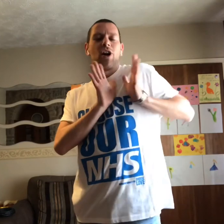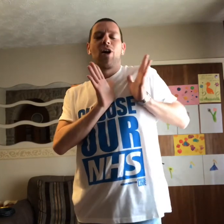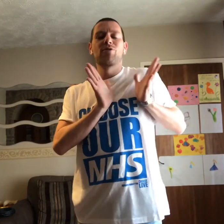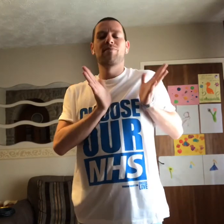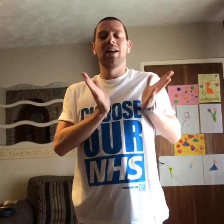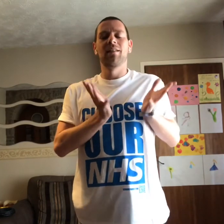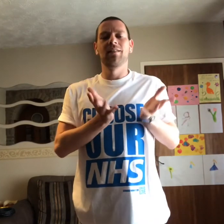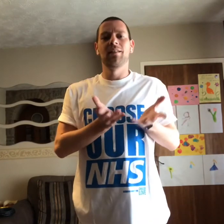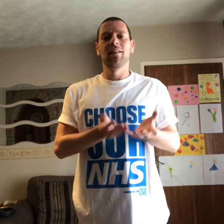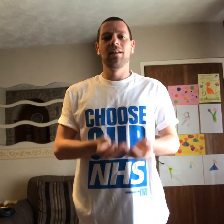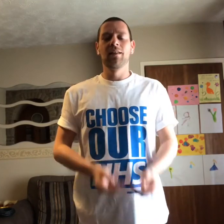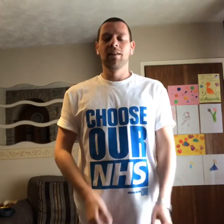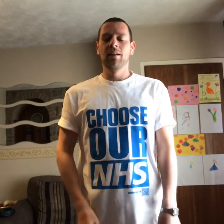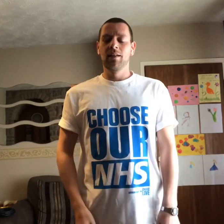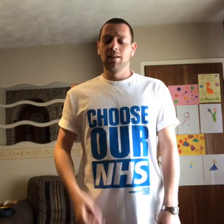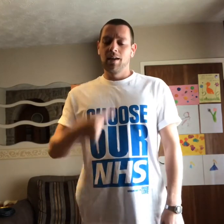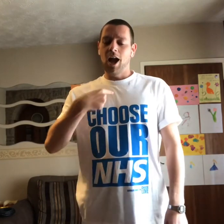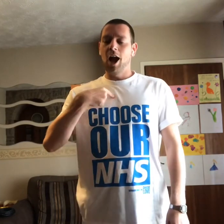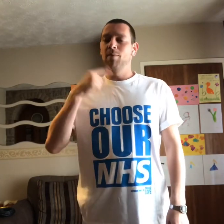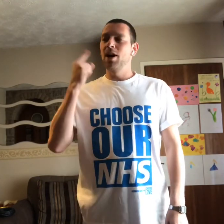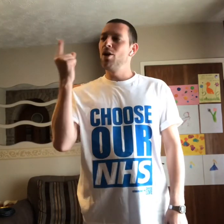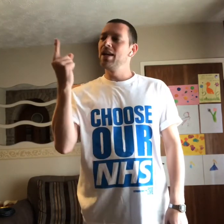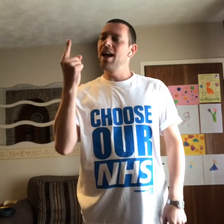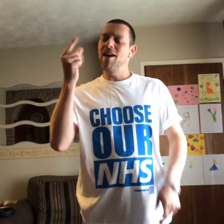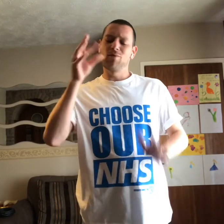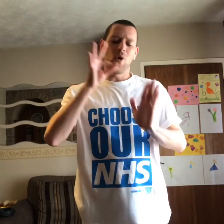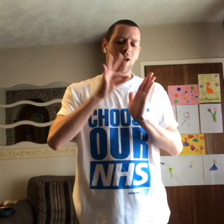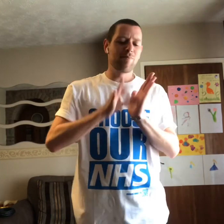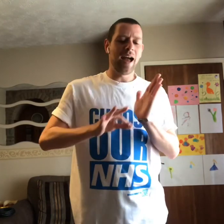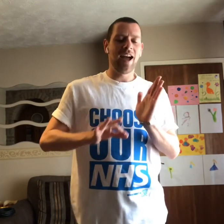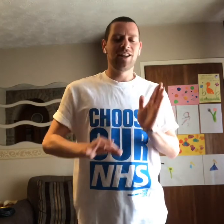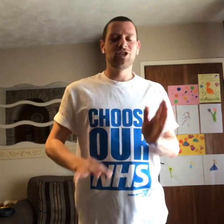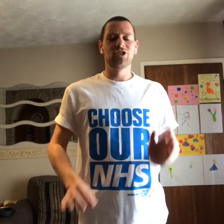open I might only have one match